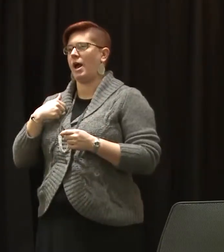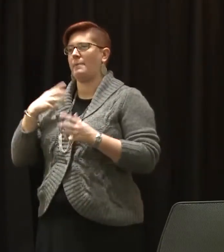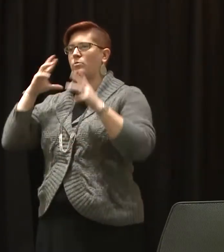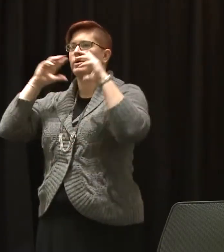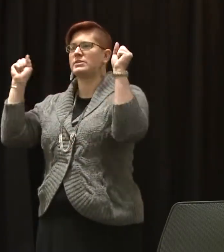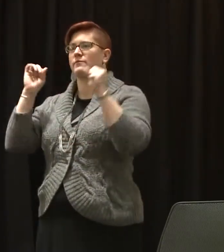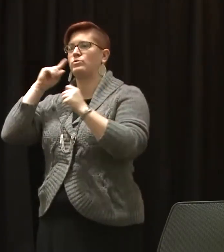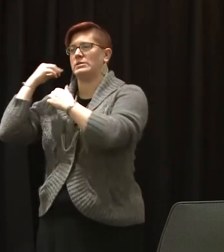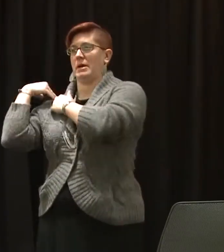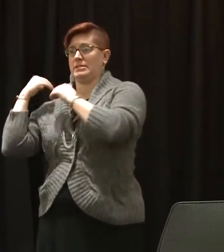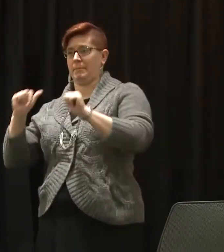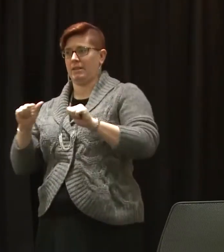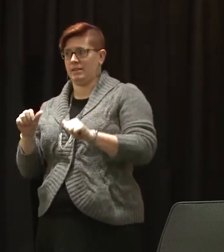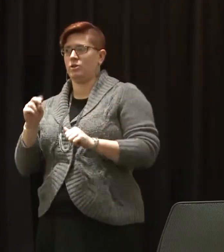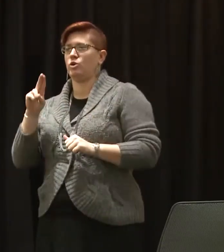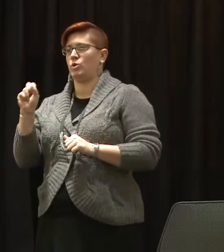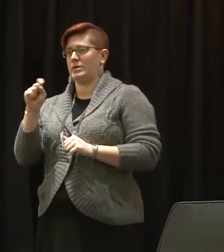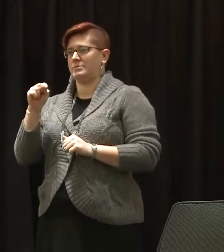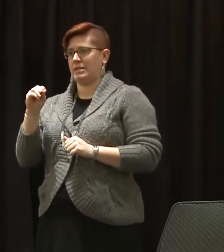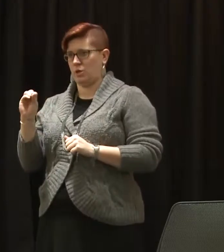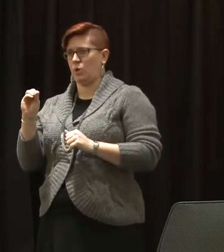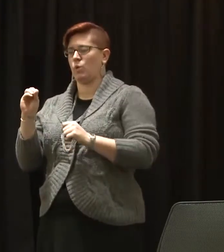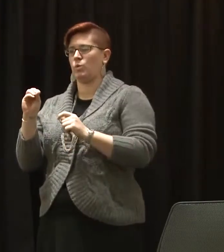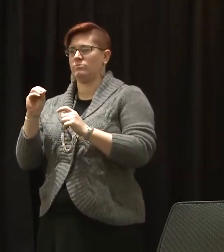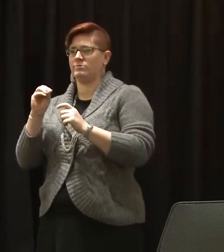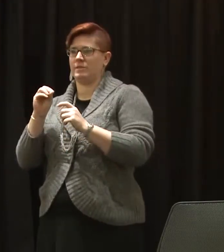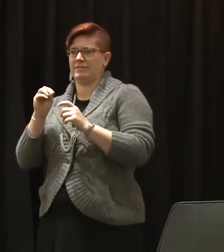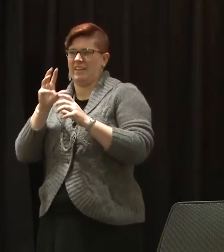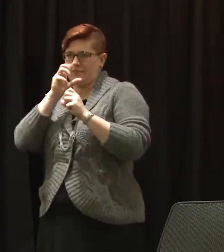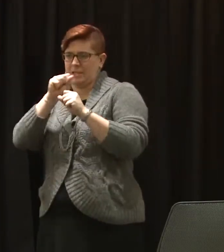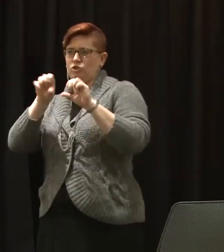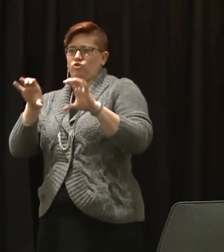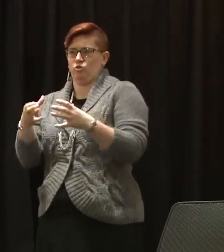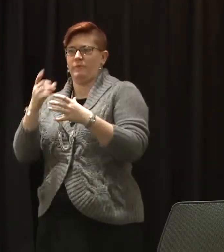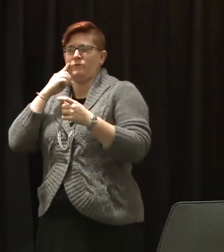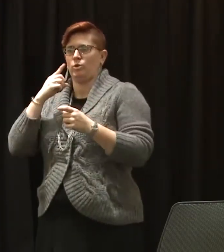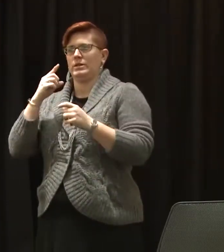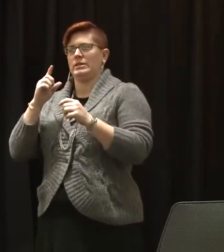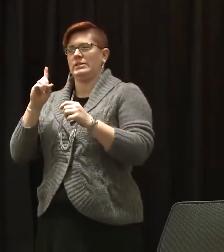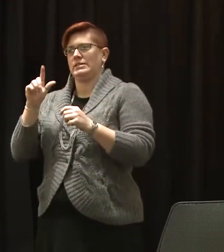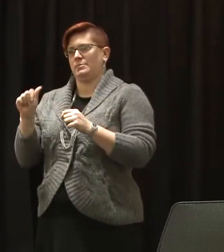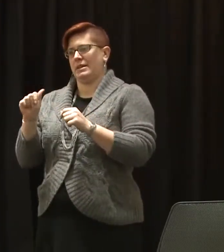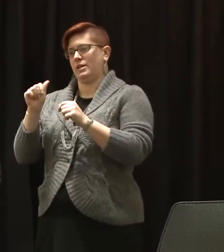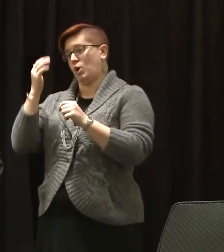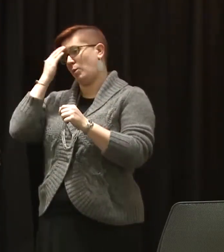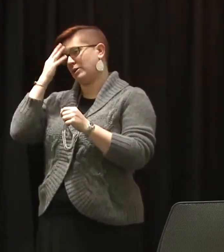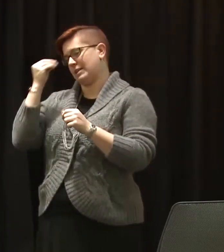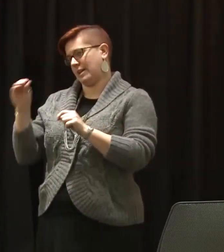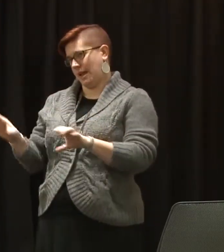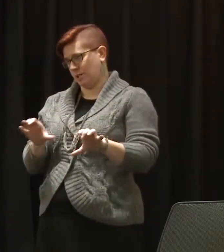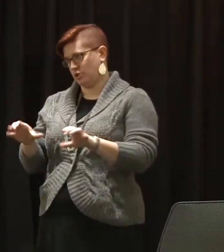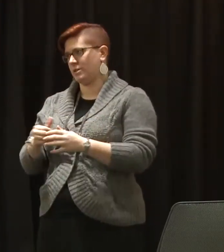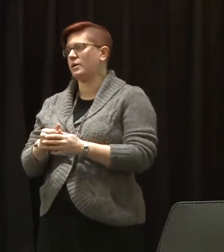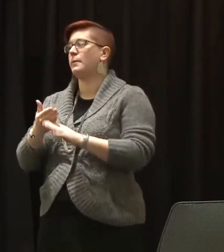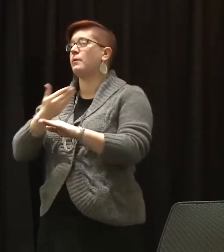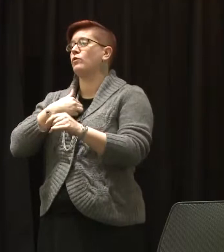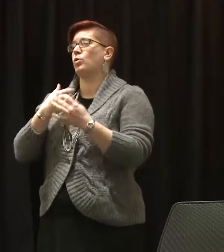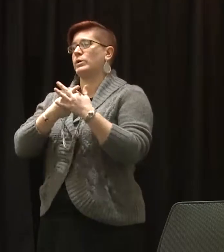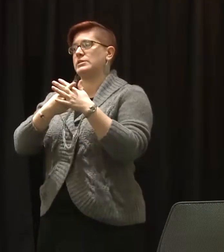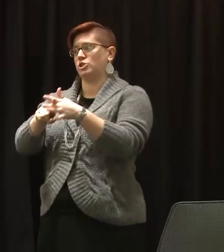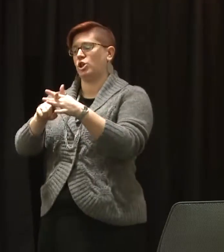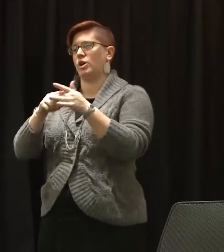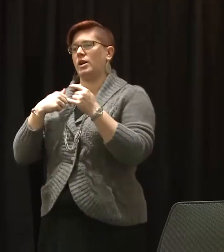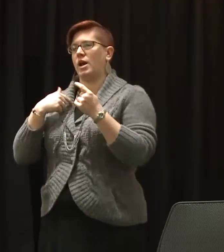of Responsibility, our USPTO affinity group for disability awareness and action. Before we get started,